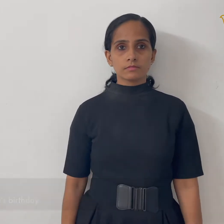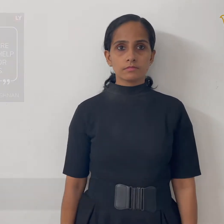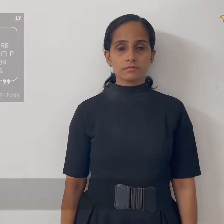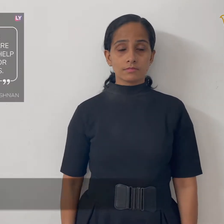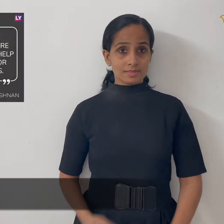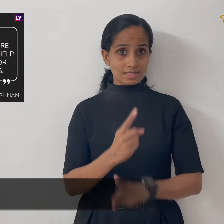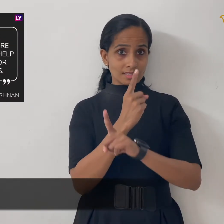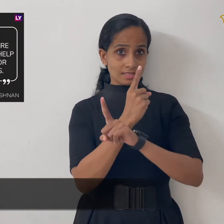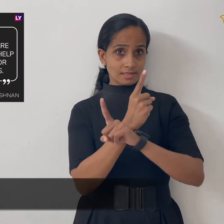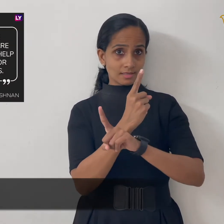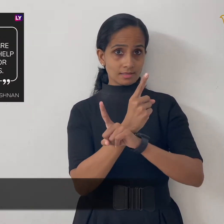Teachers' Day,